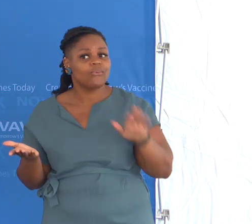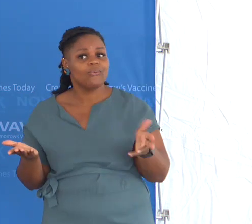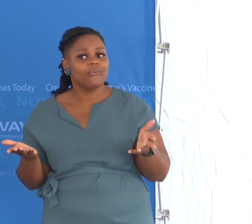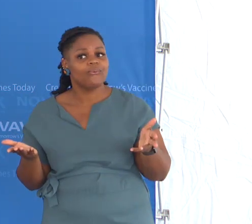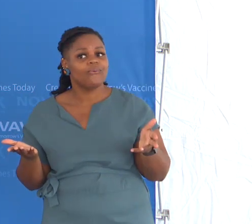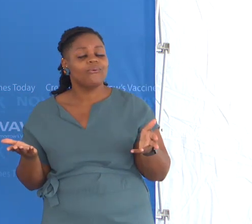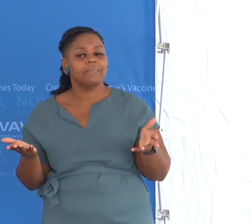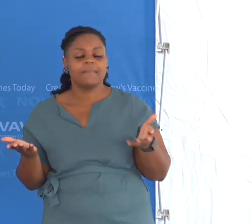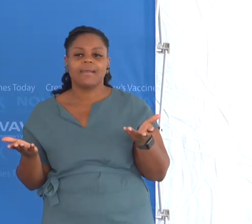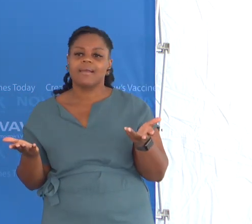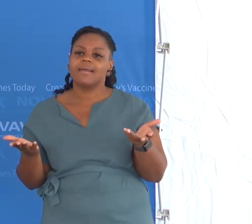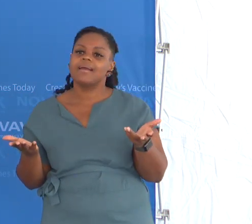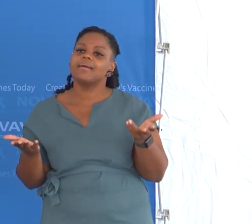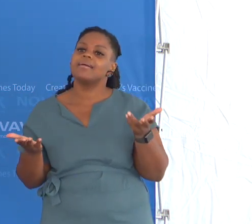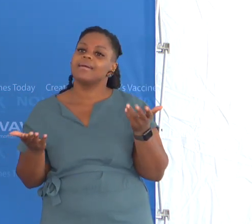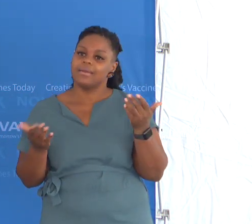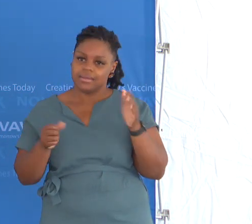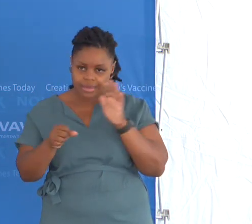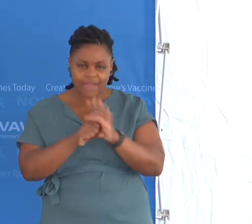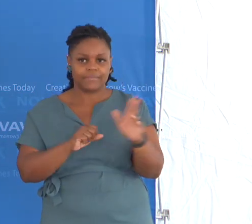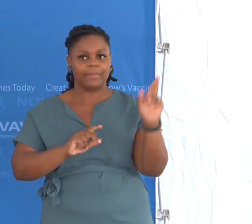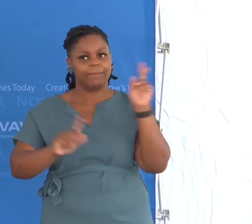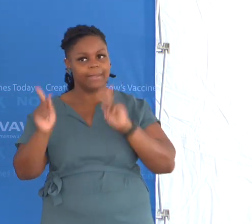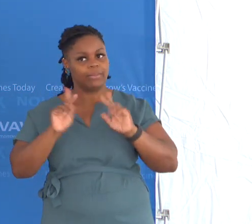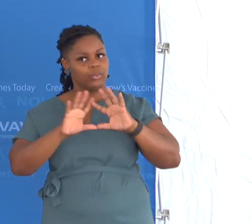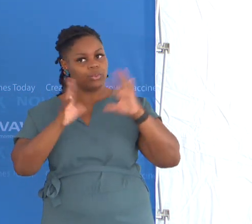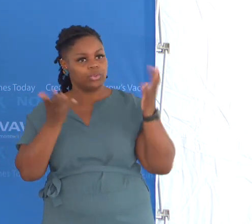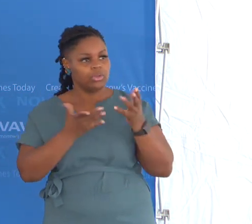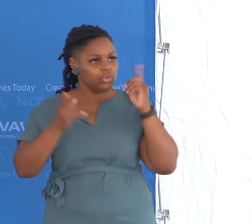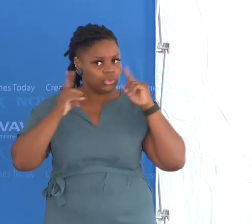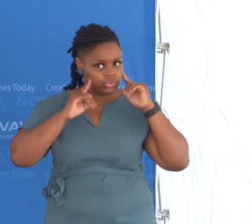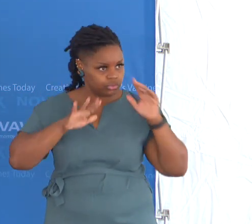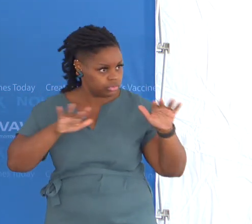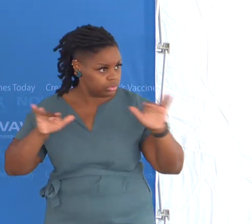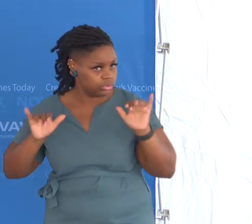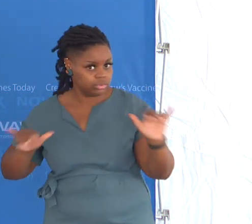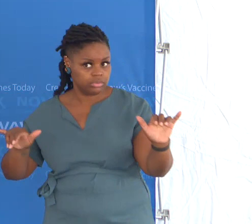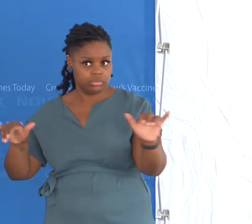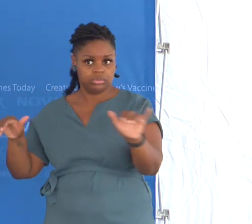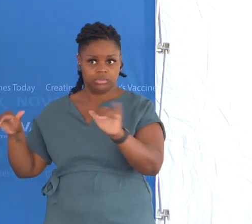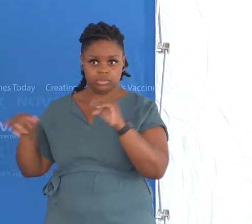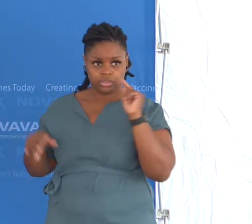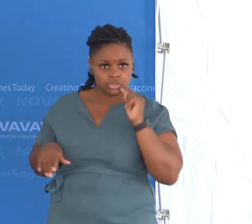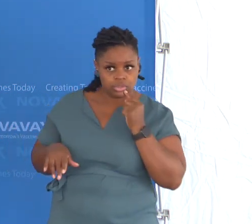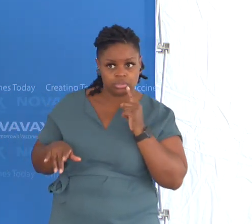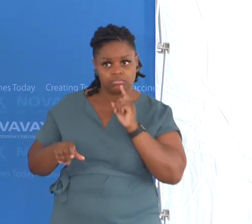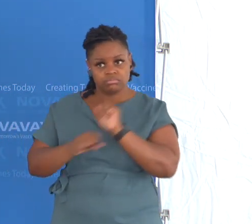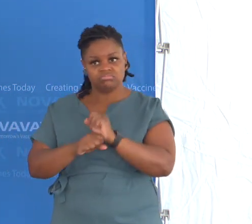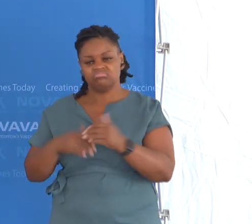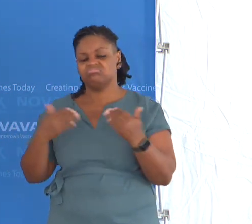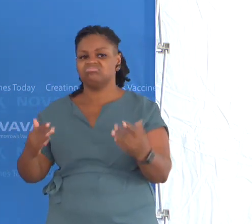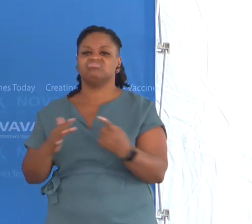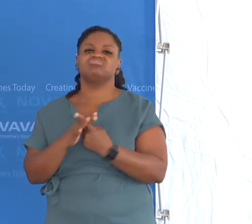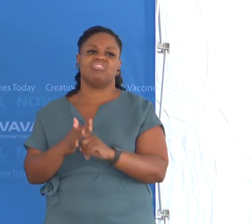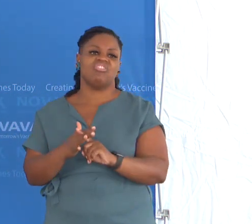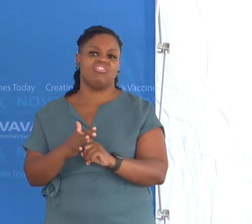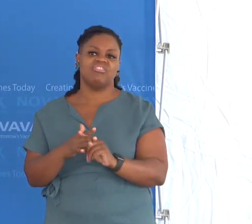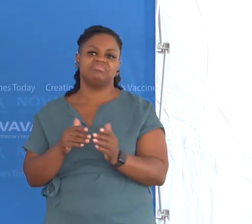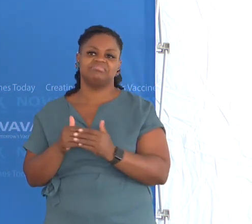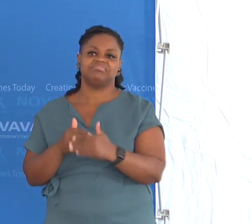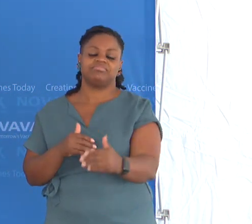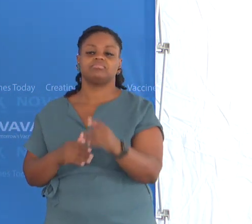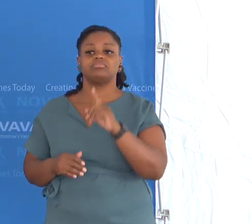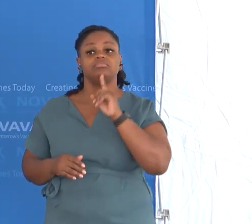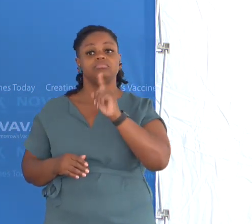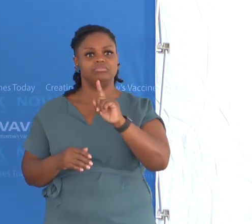buzz that we thought it was important. So we made it, and it wasn't very long thereafter when the real concern, it